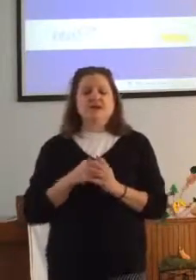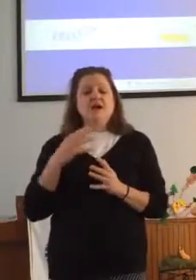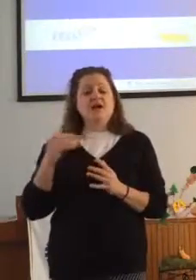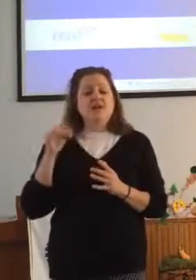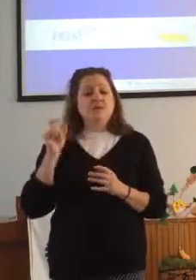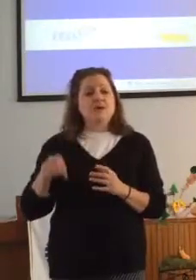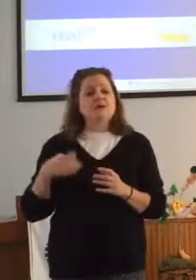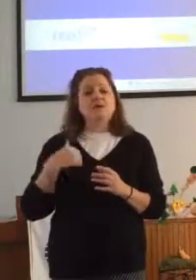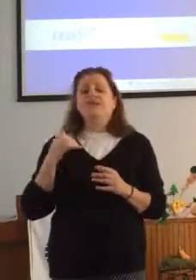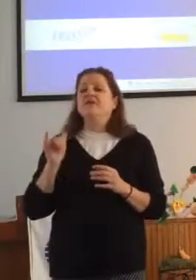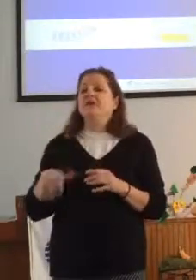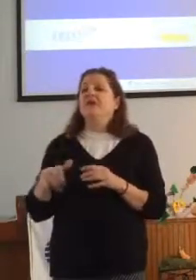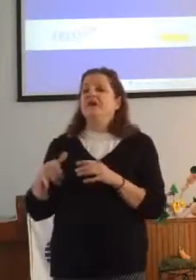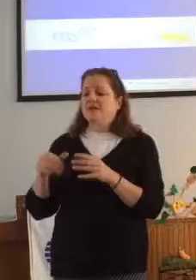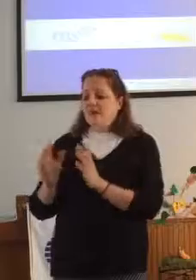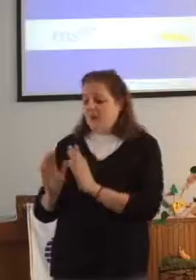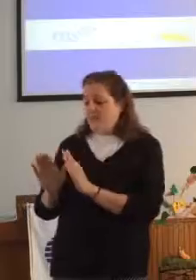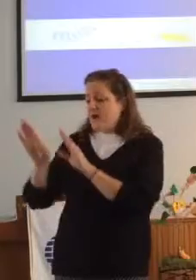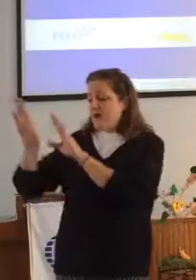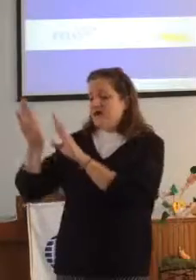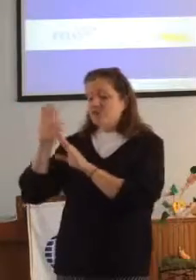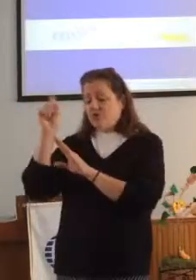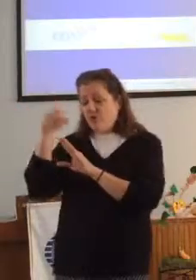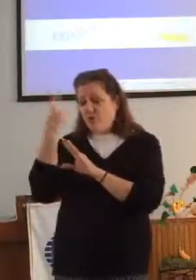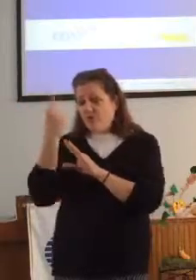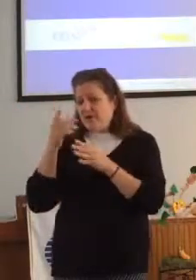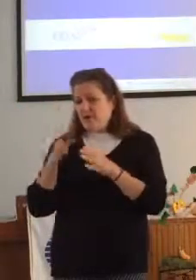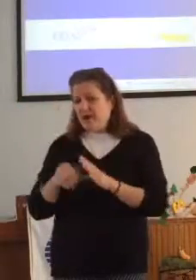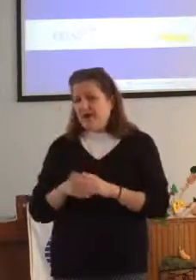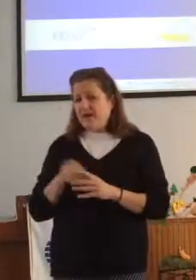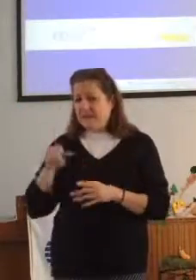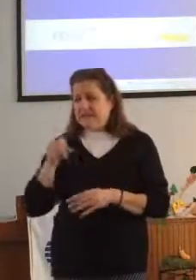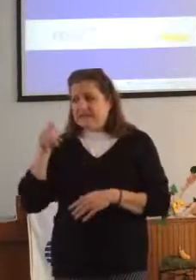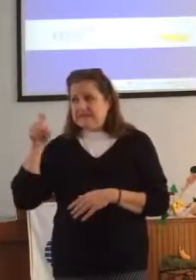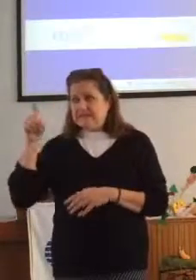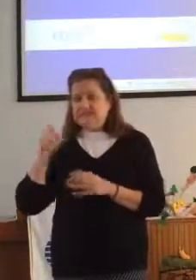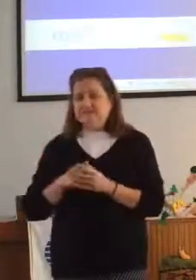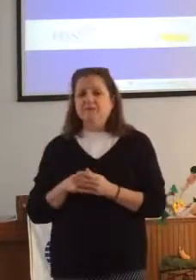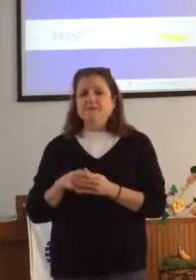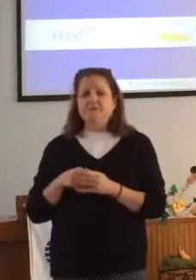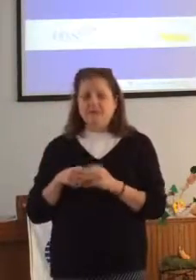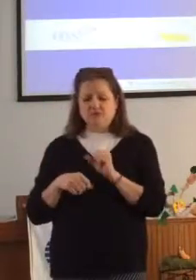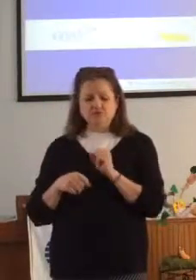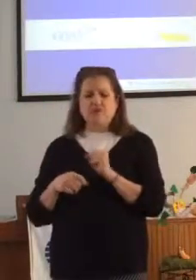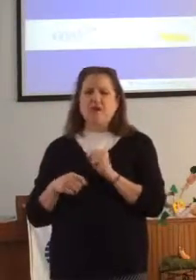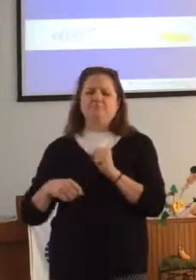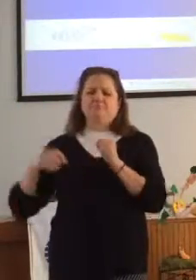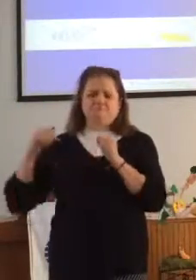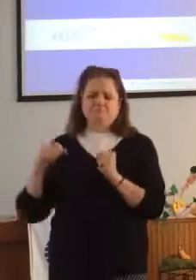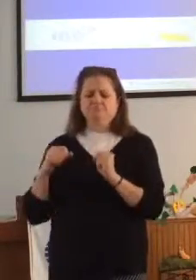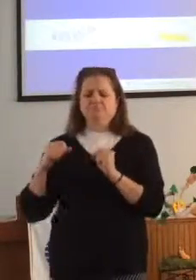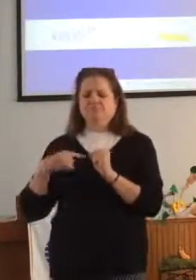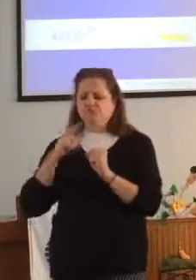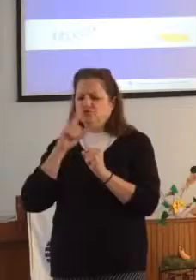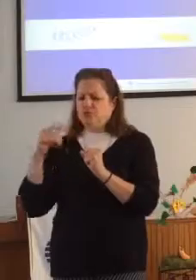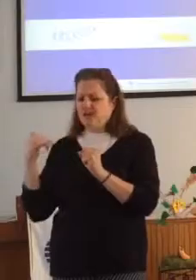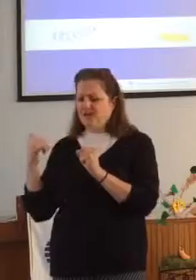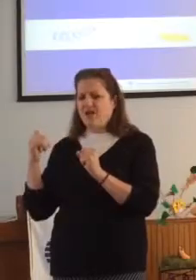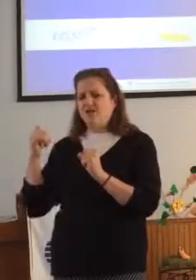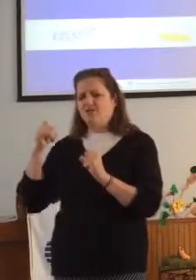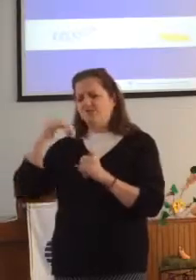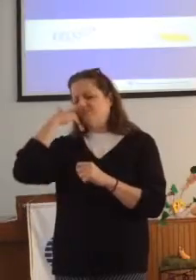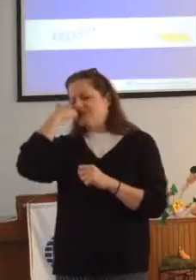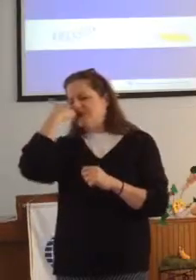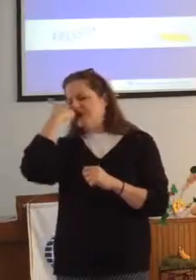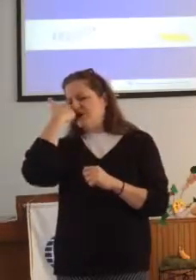looked like the pile was the only way to do it. Stripe seemed so sure that Yellow felt ashamed